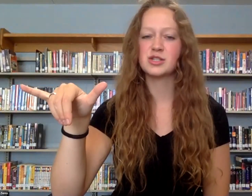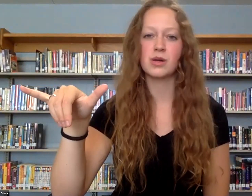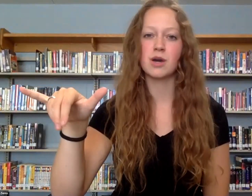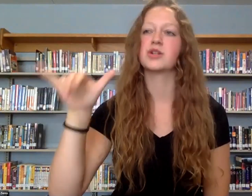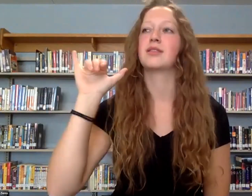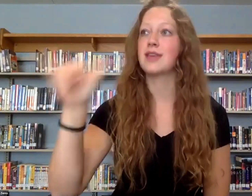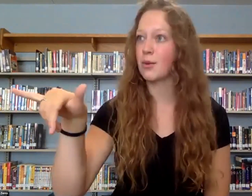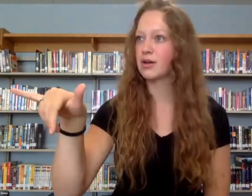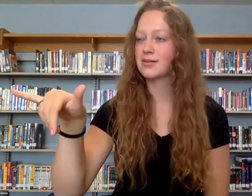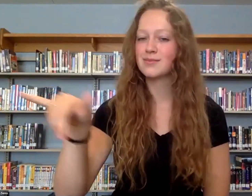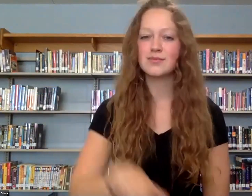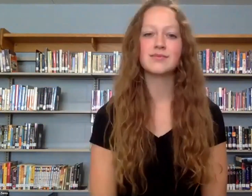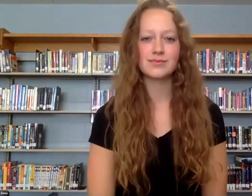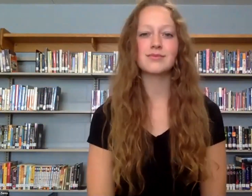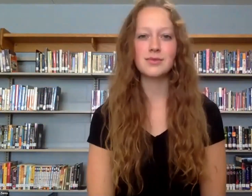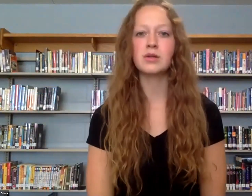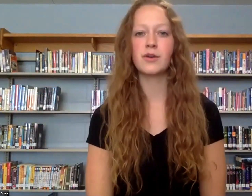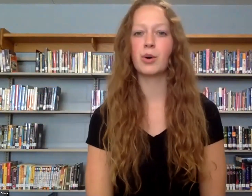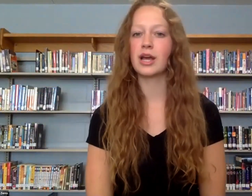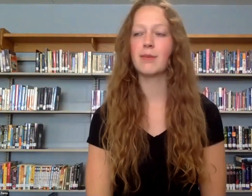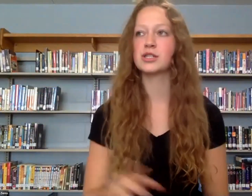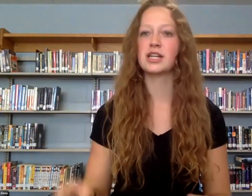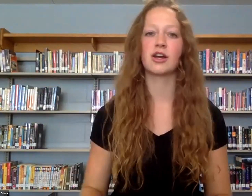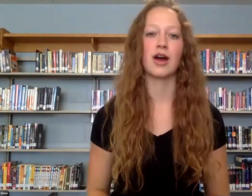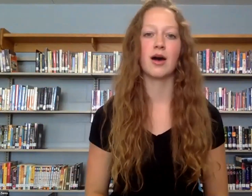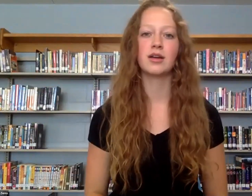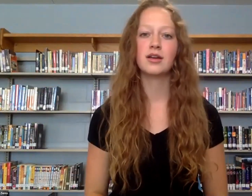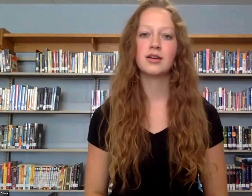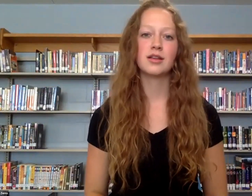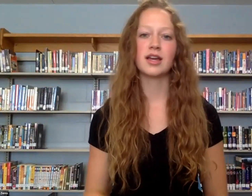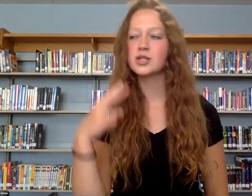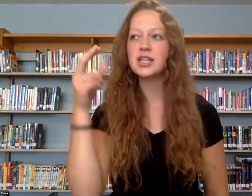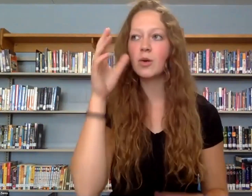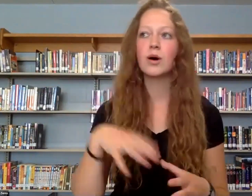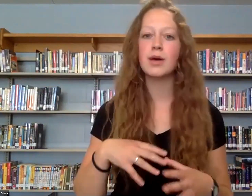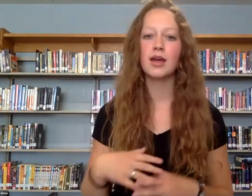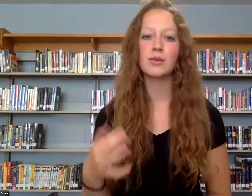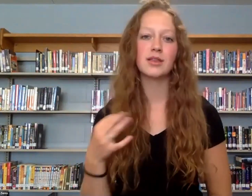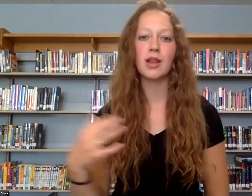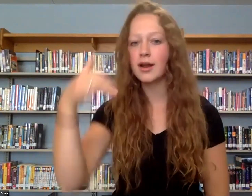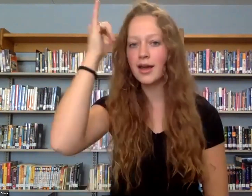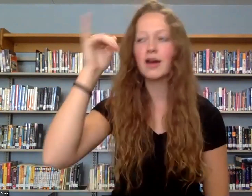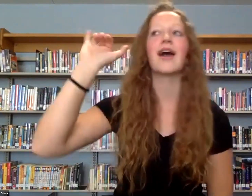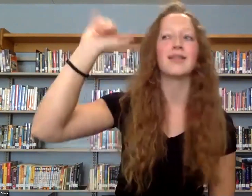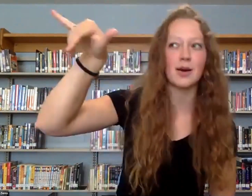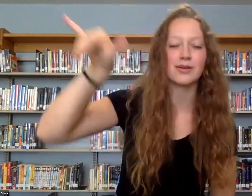extreme motion. That one. Like you're that pointing one. To the person in a crowd, like you see the woman with the blonde hair. Yeah, that one.